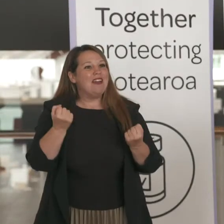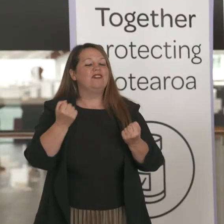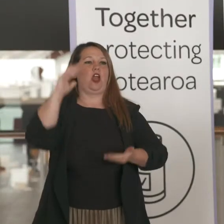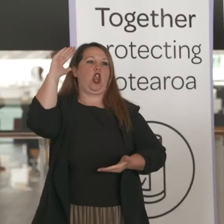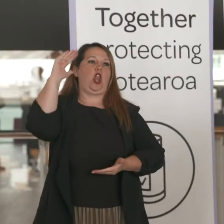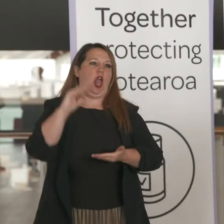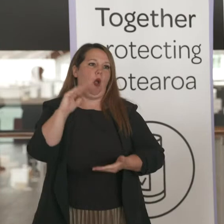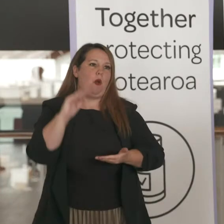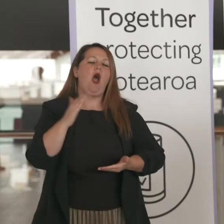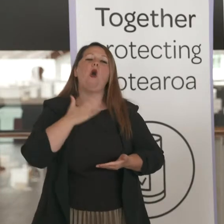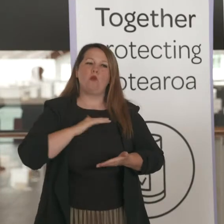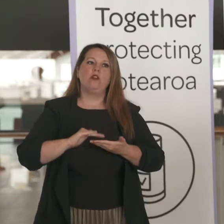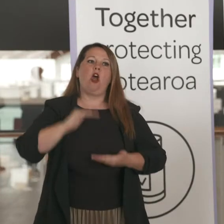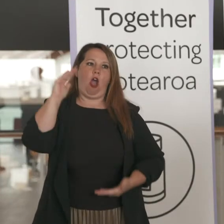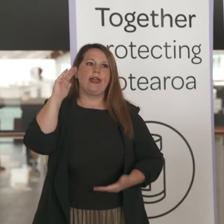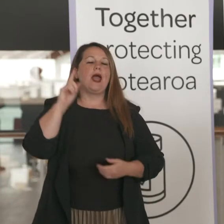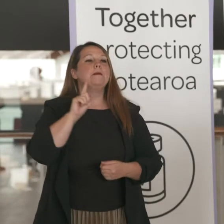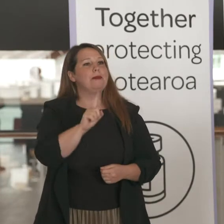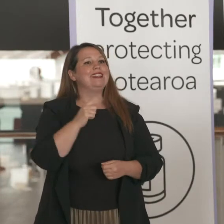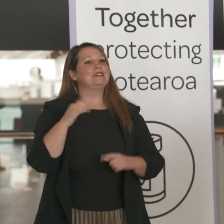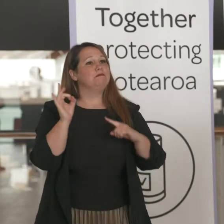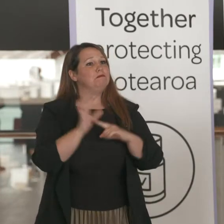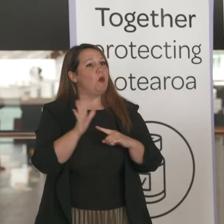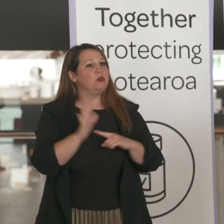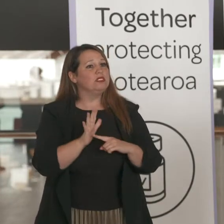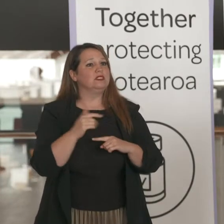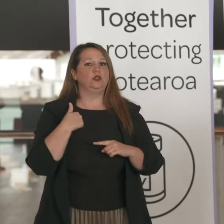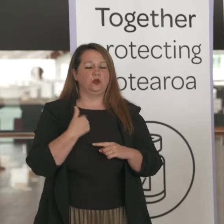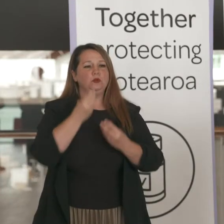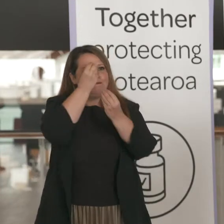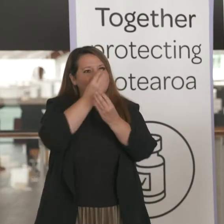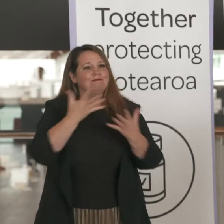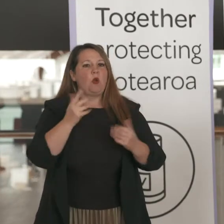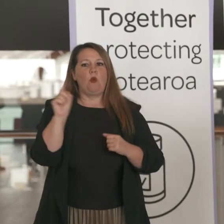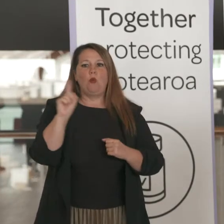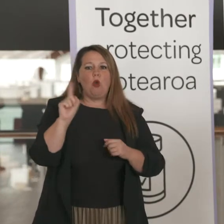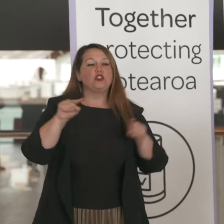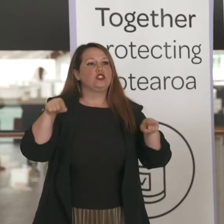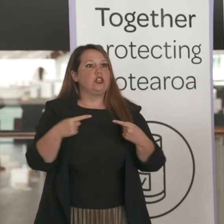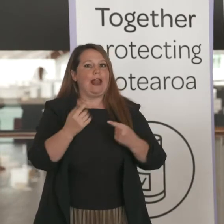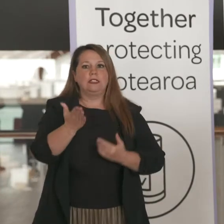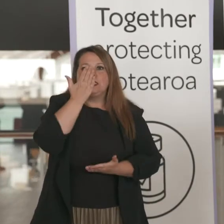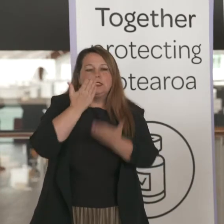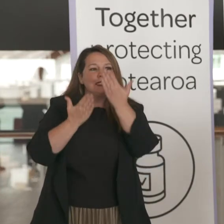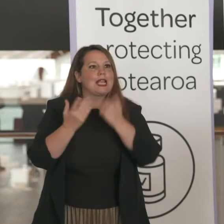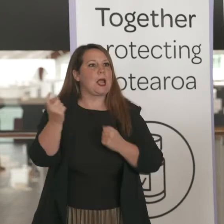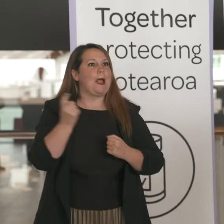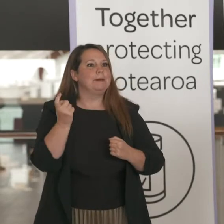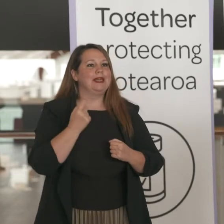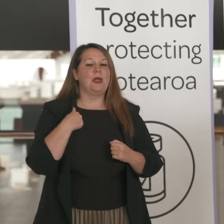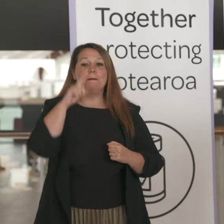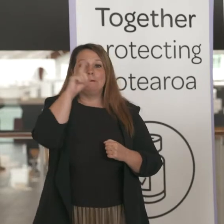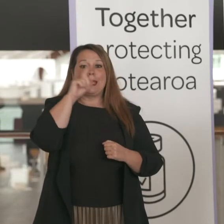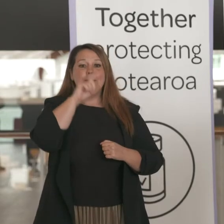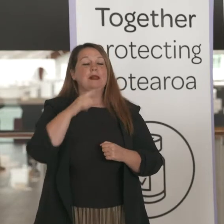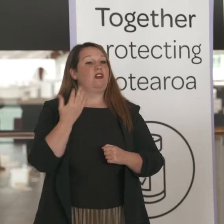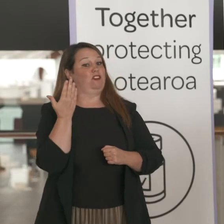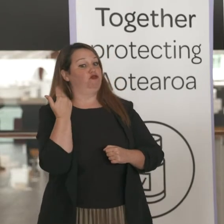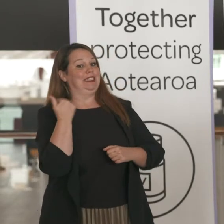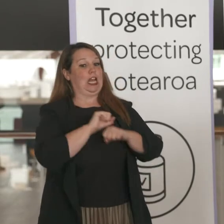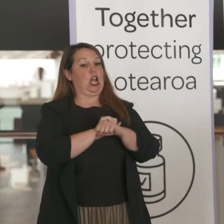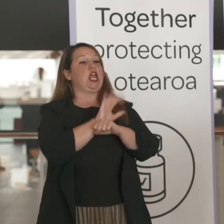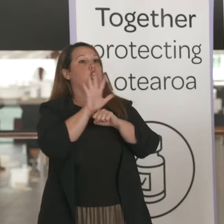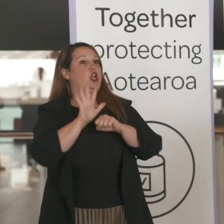some of the challenges we may be facing, especially those who have recently had COVID and not yet able to